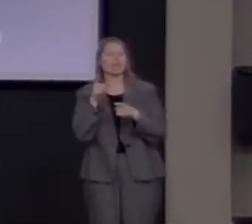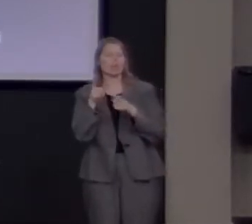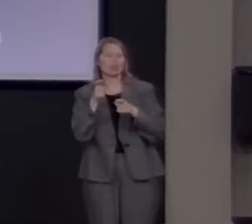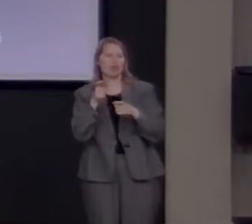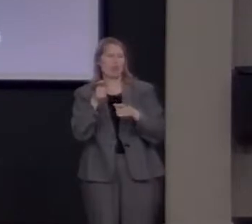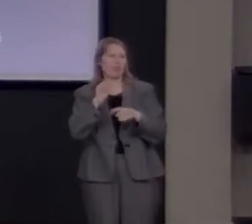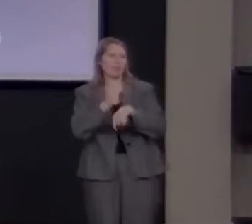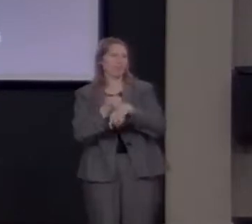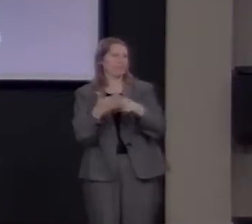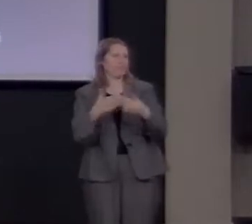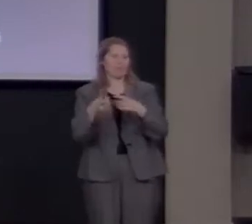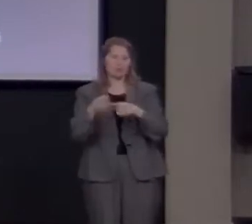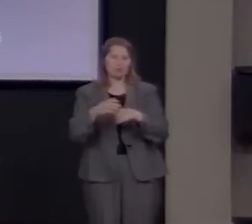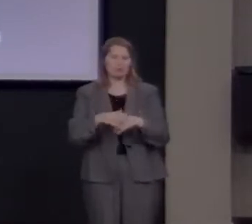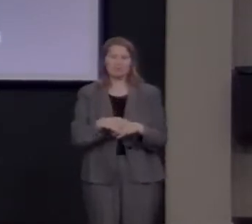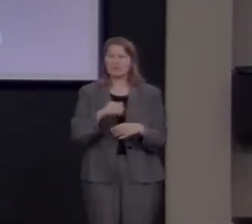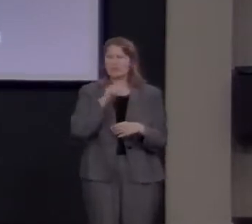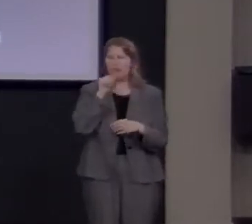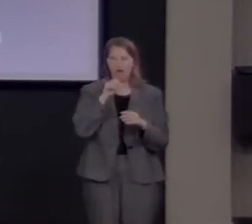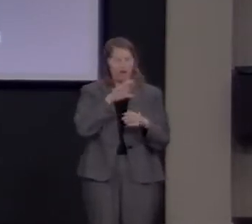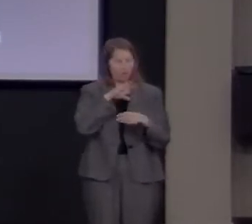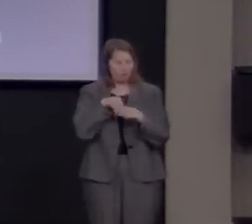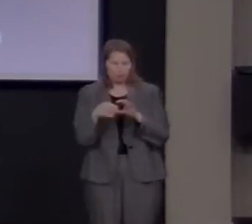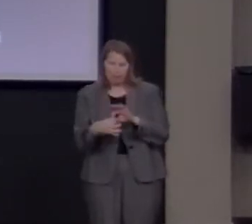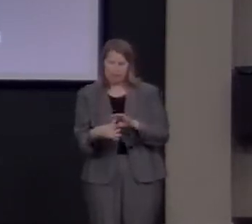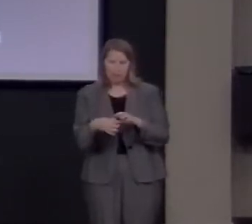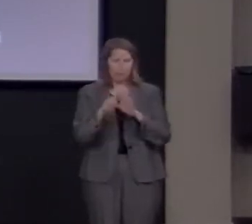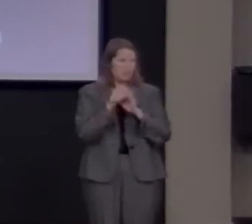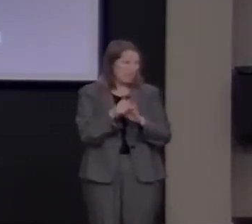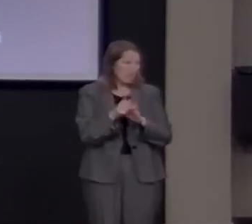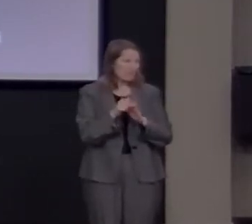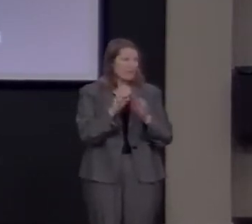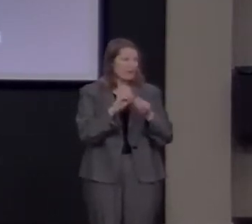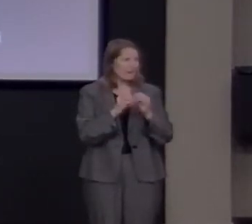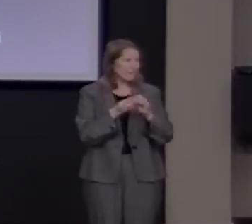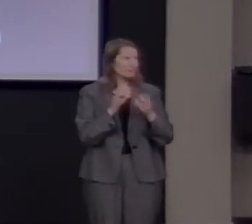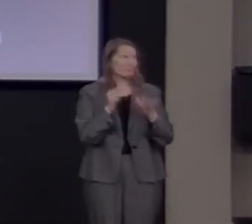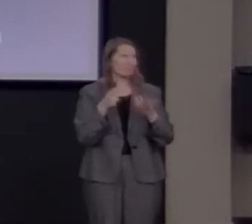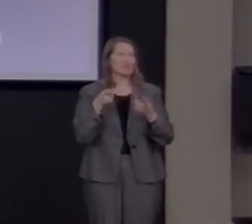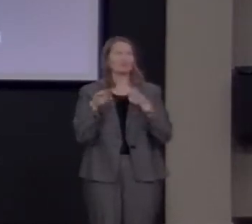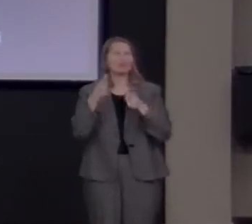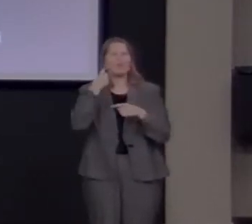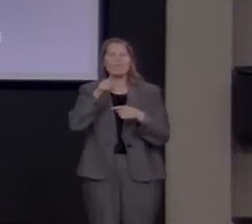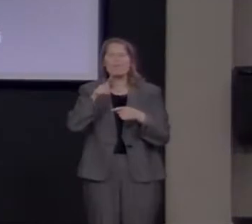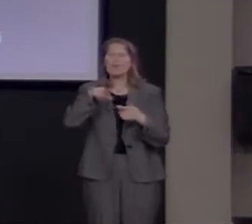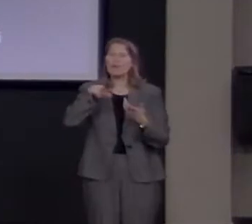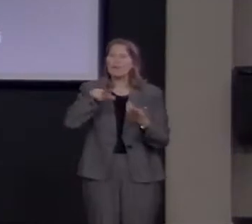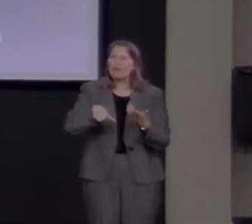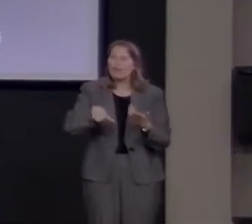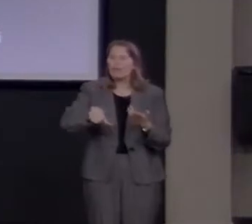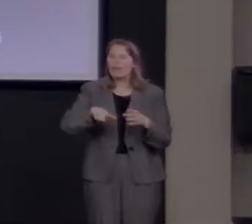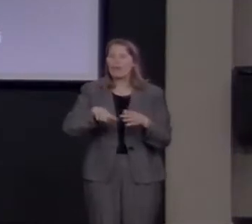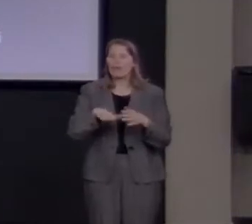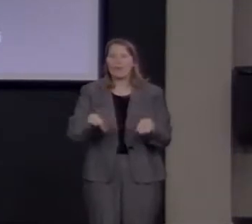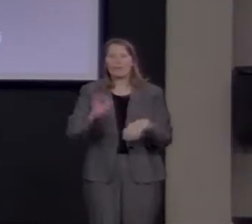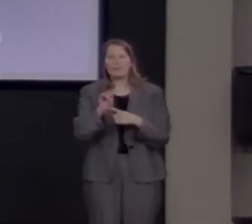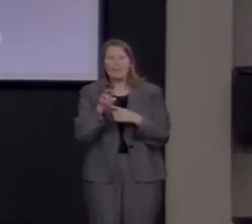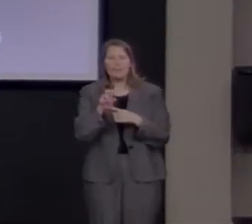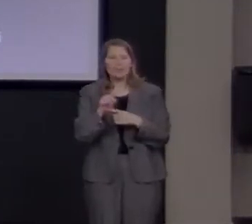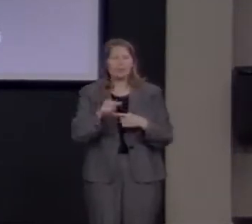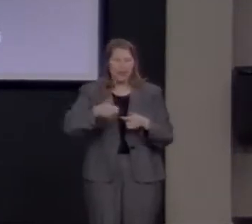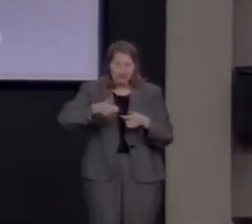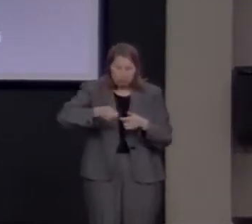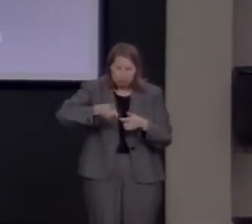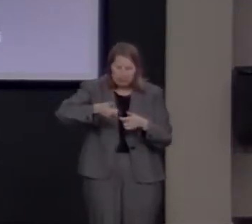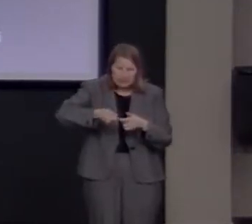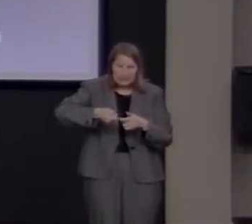condition, that doesn't involve symbolic number comparison, but controls for low-level features such as pressing a button and